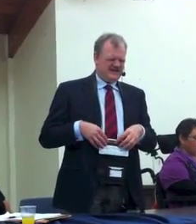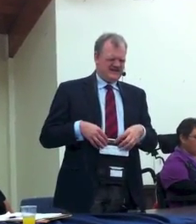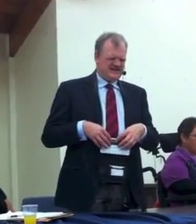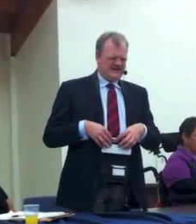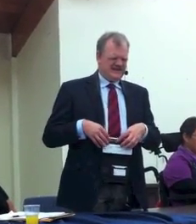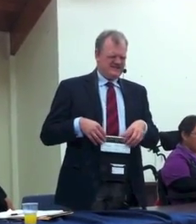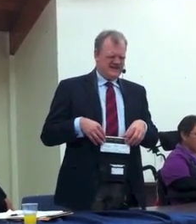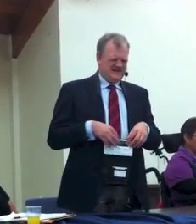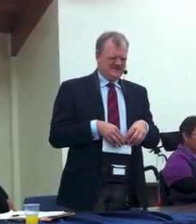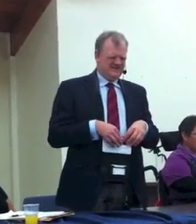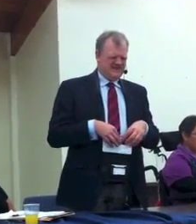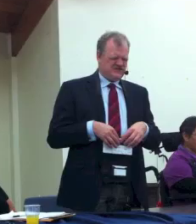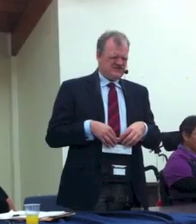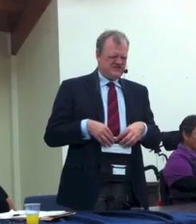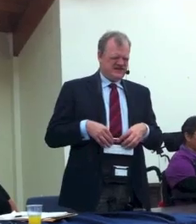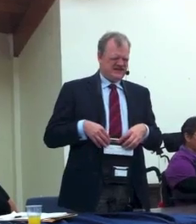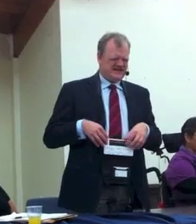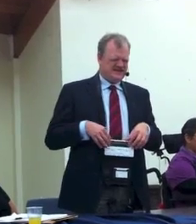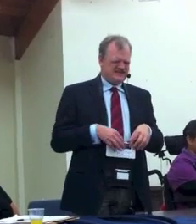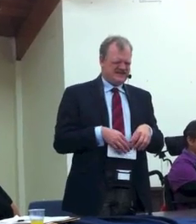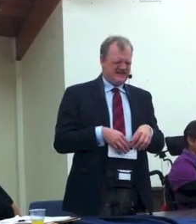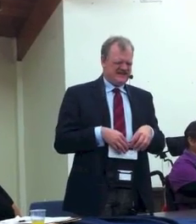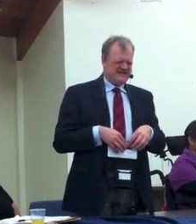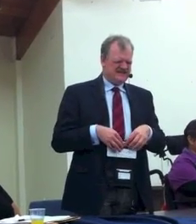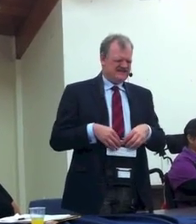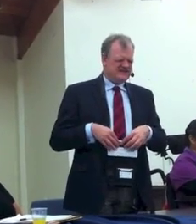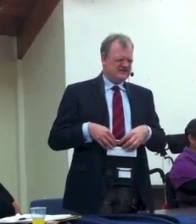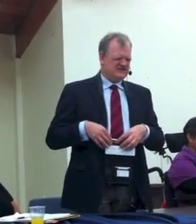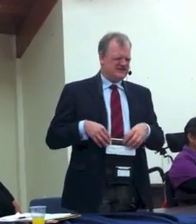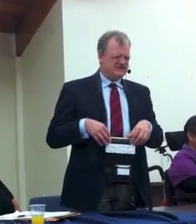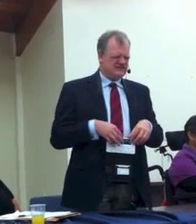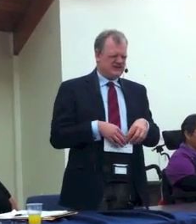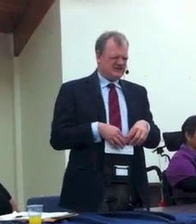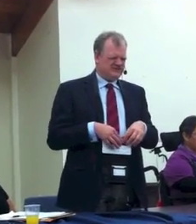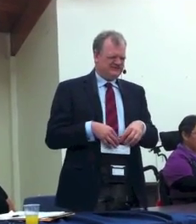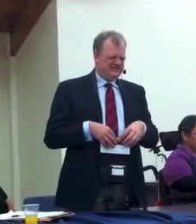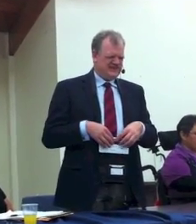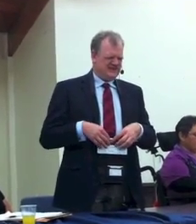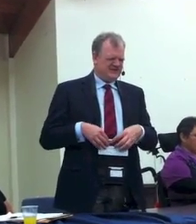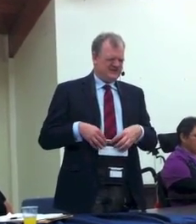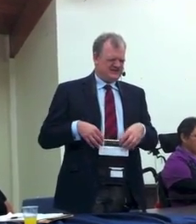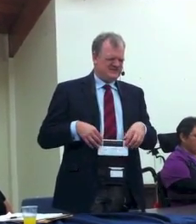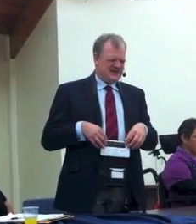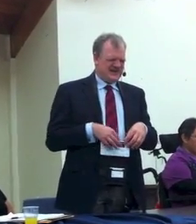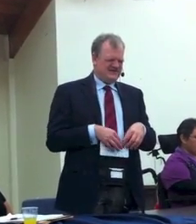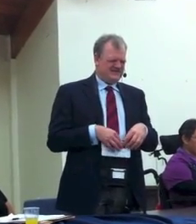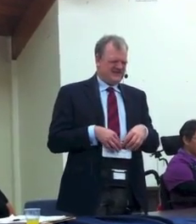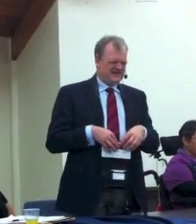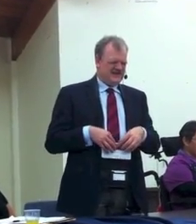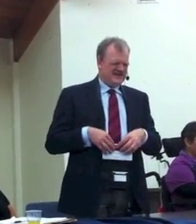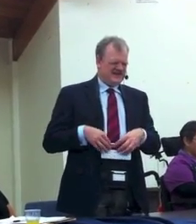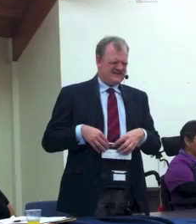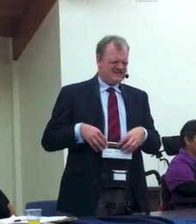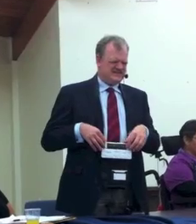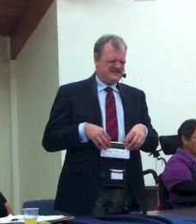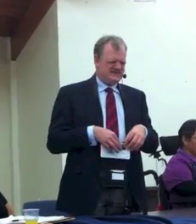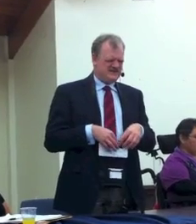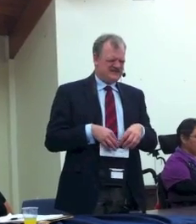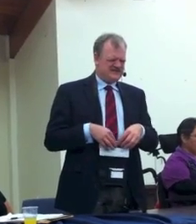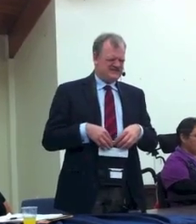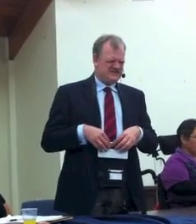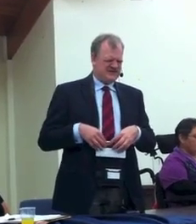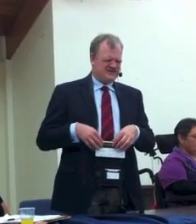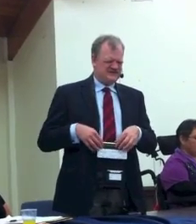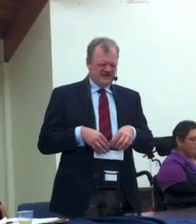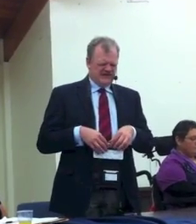And it led me to better understand the critical role that lawyers play in how our system